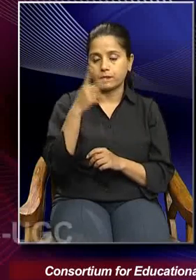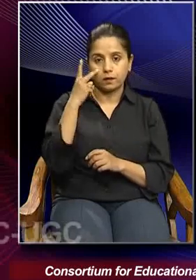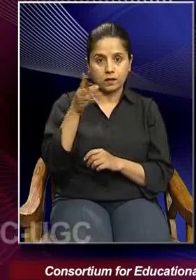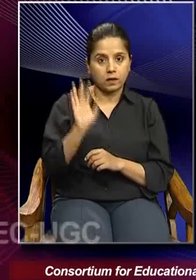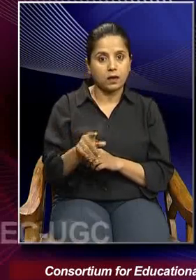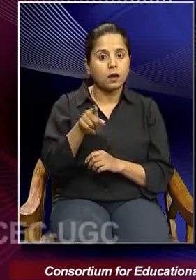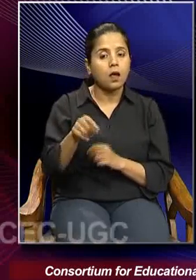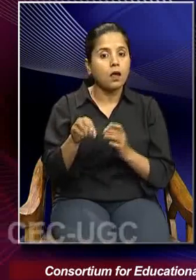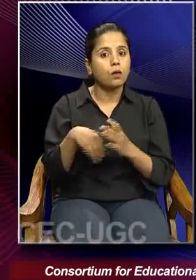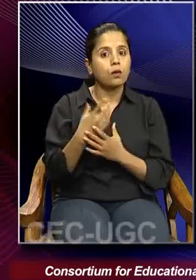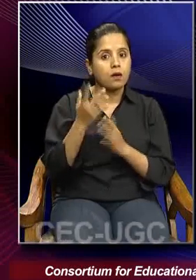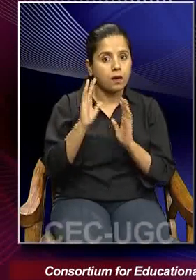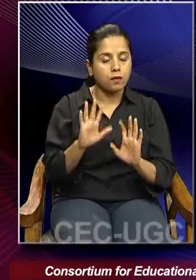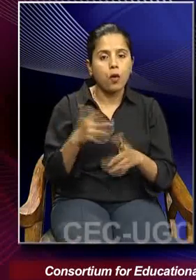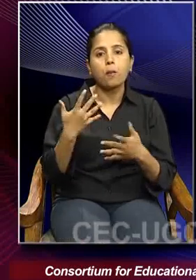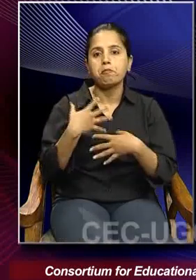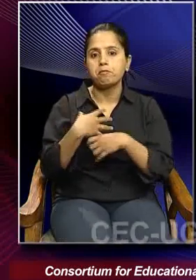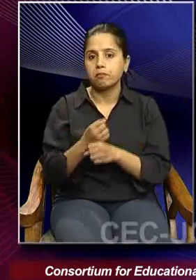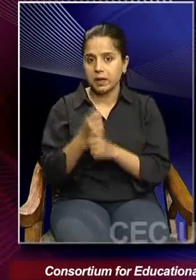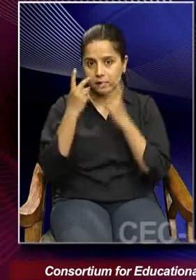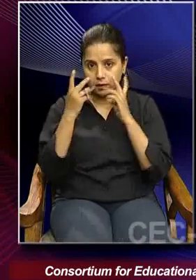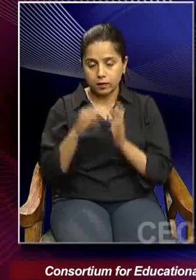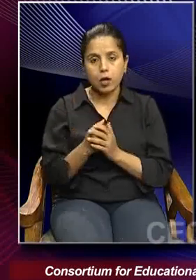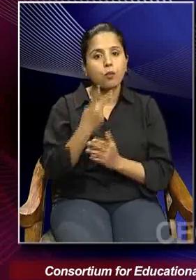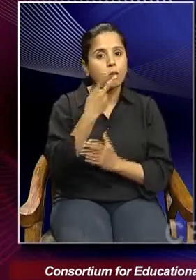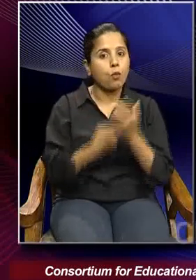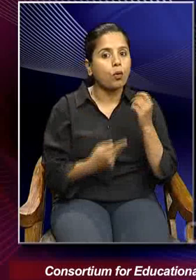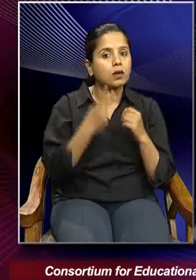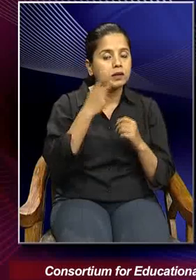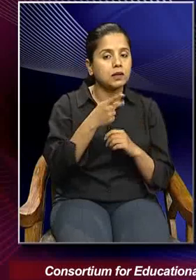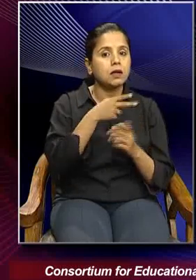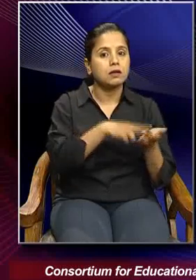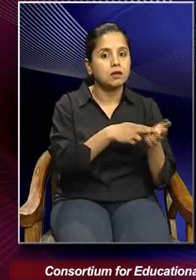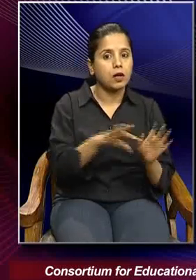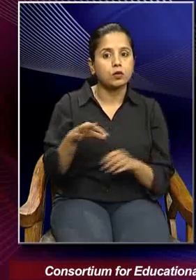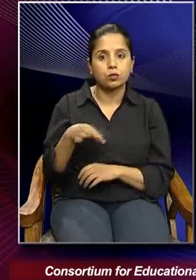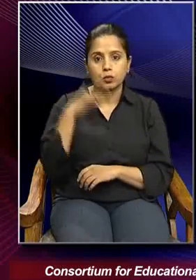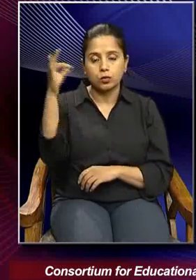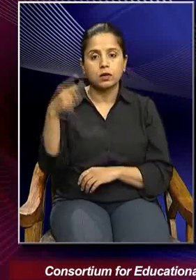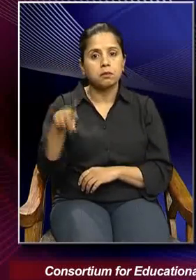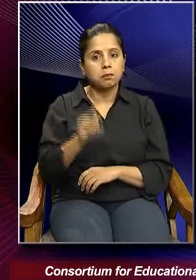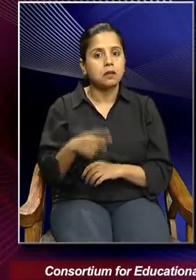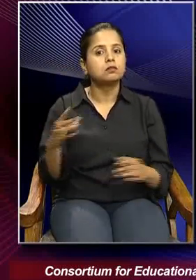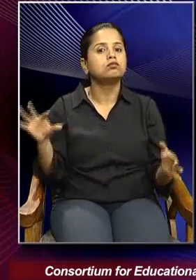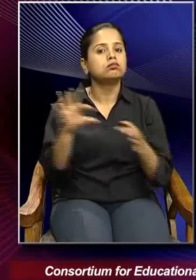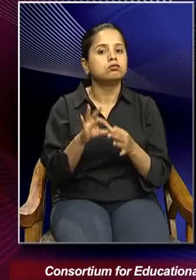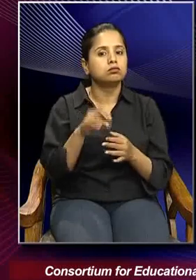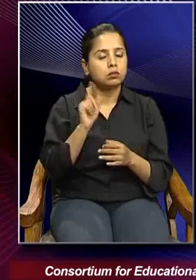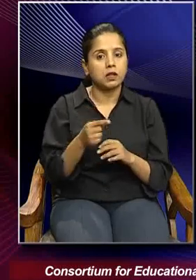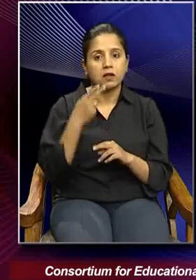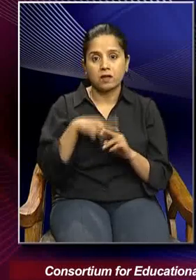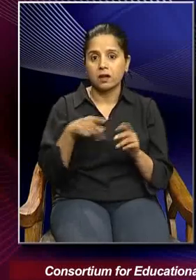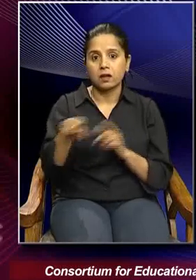be an evolution or a creation, both Purush and Prakriti have to come together, even though